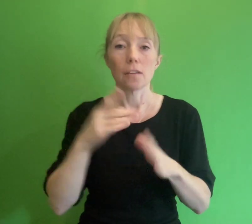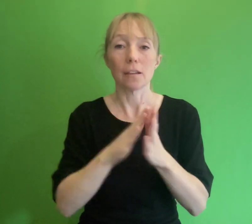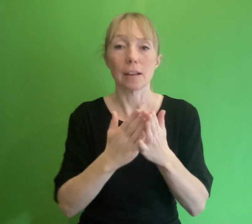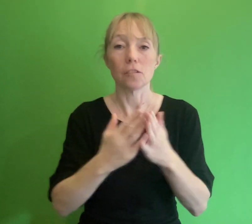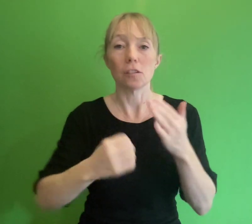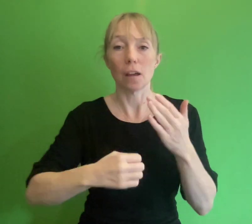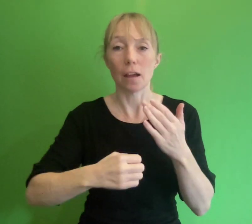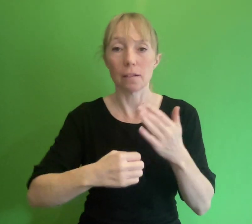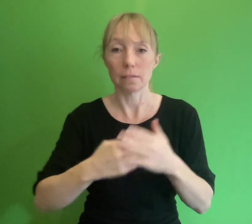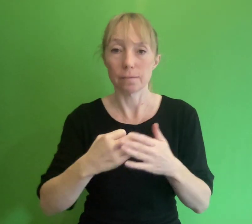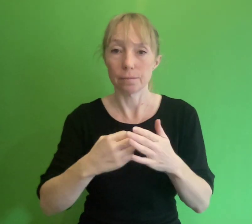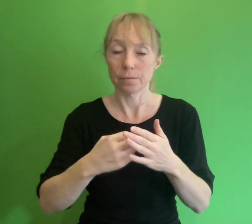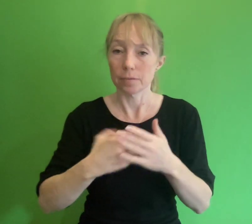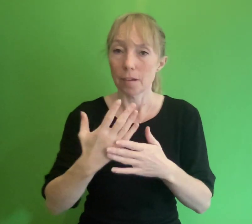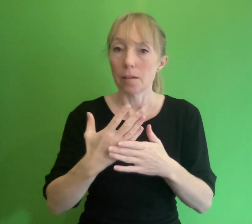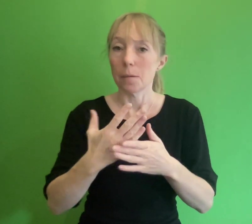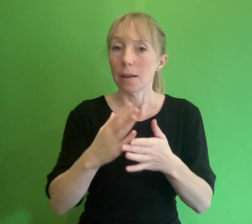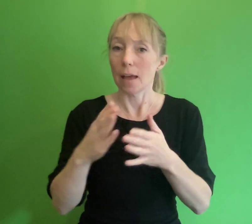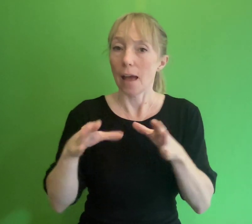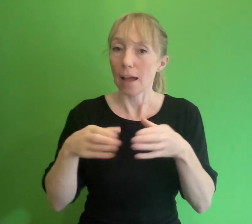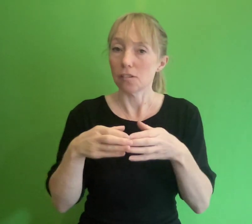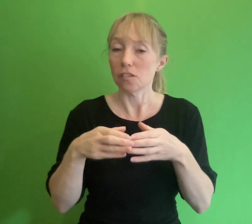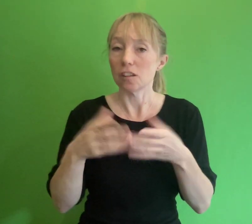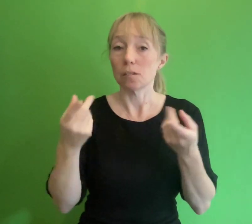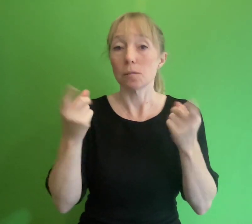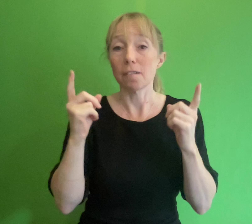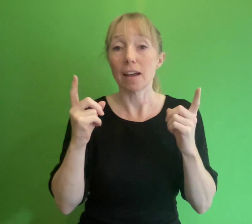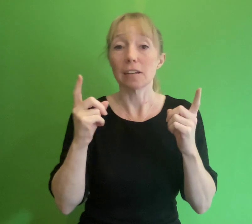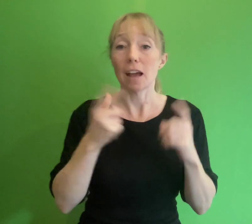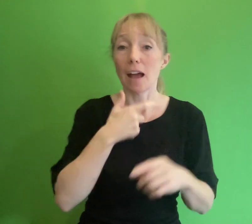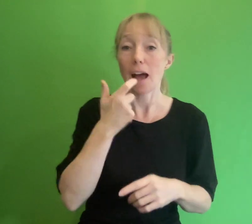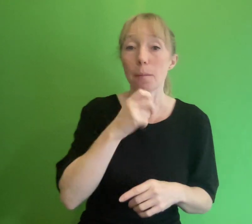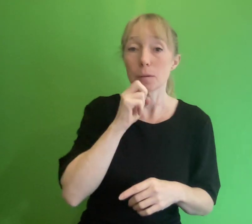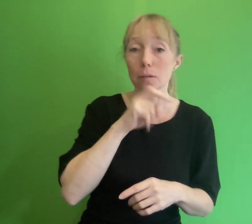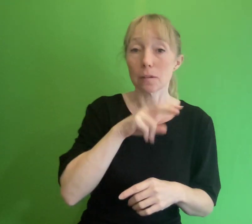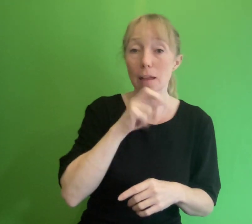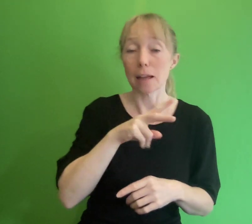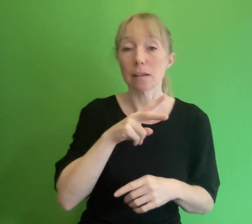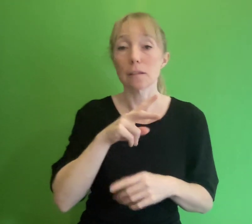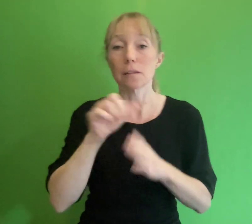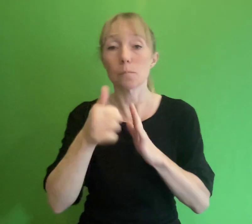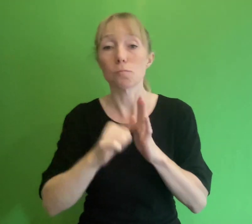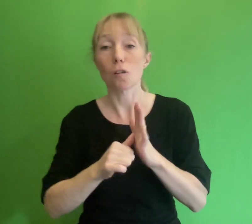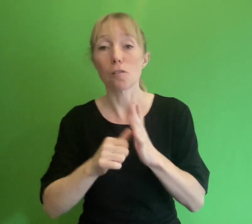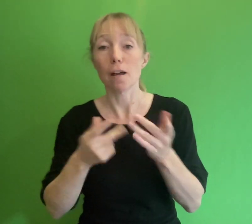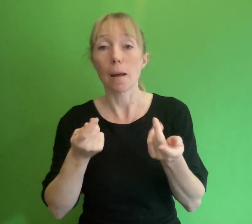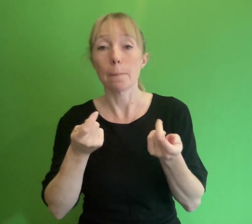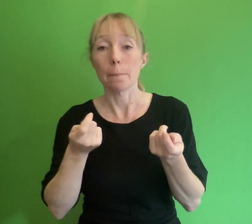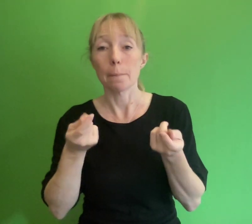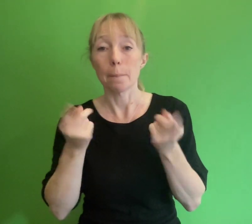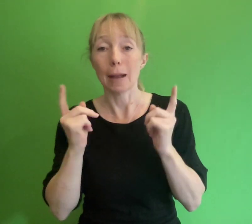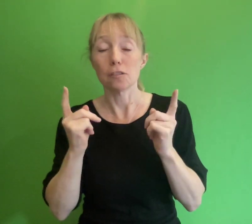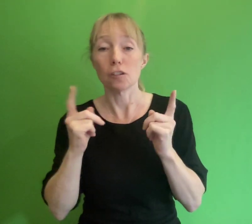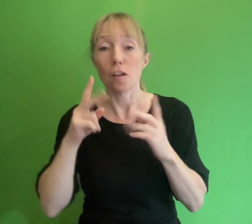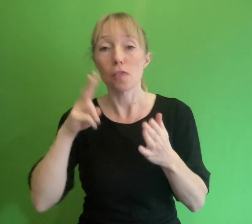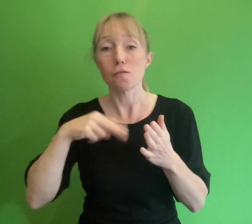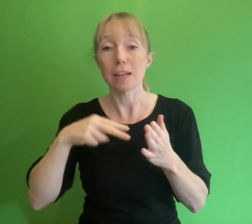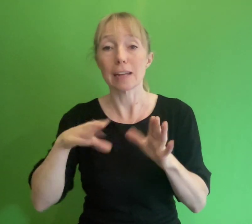agency. She has been Director of Apples and Snakes and Programme Manager at the Reading Agency. She leads on Spread the